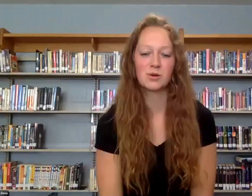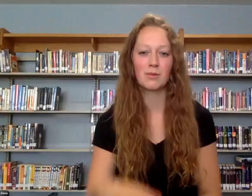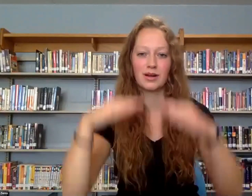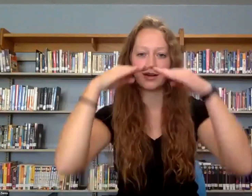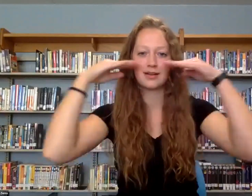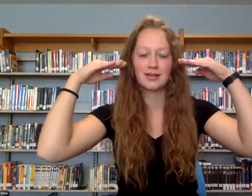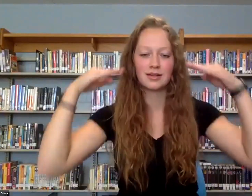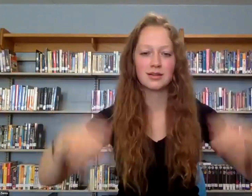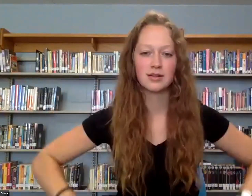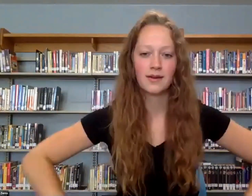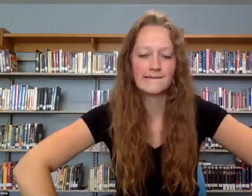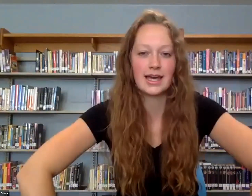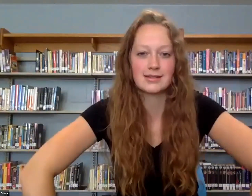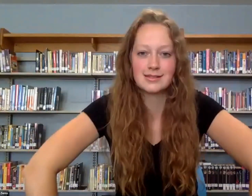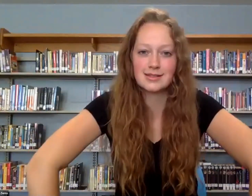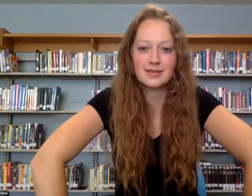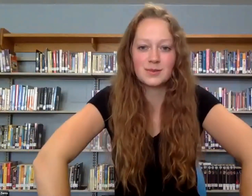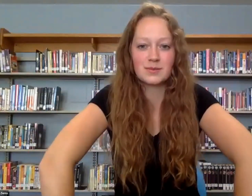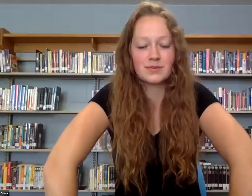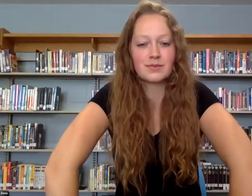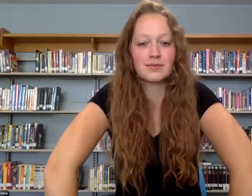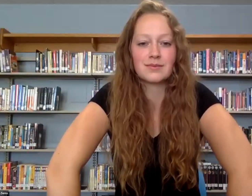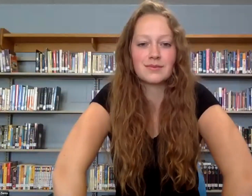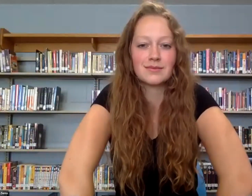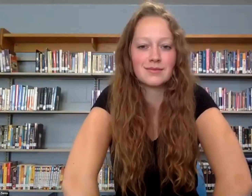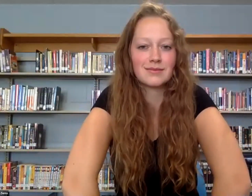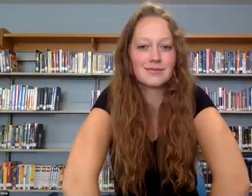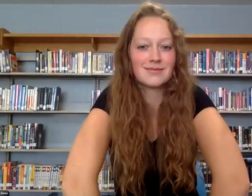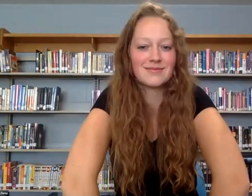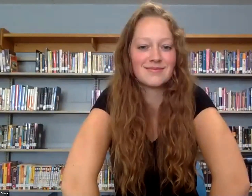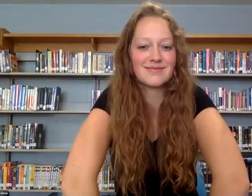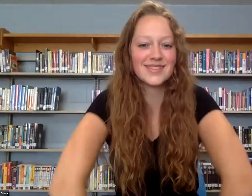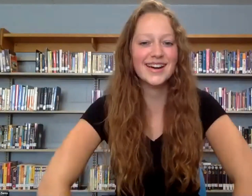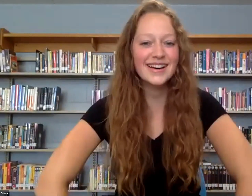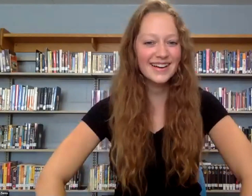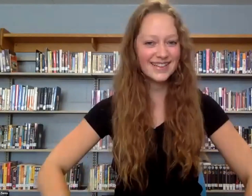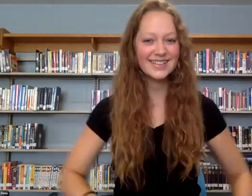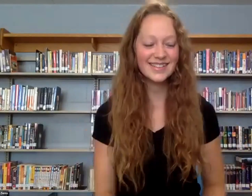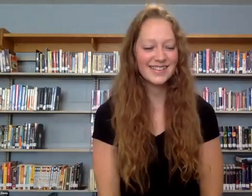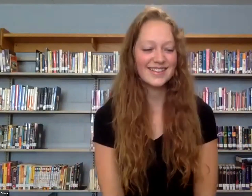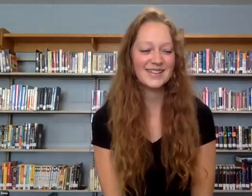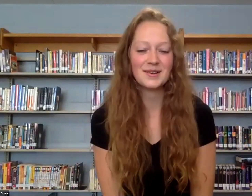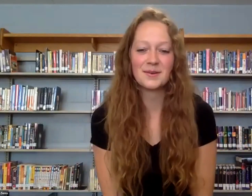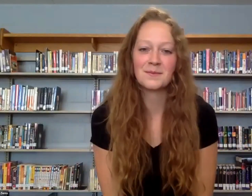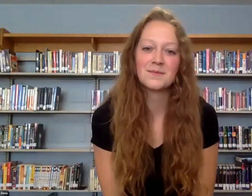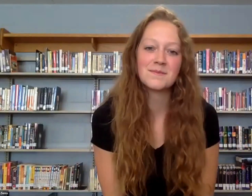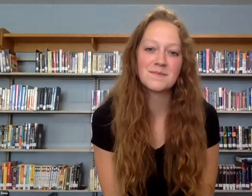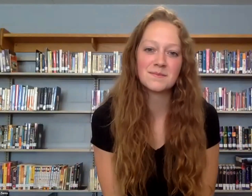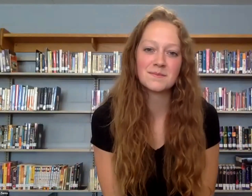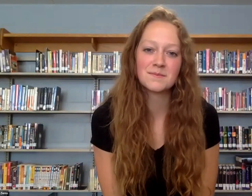his so- other question was, I sound like they're planning a trip. I want to go with them. Is there a sign for Hawaii,